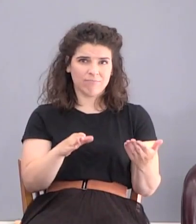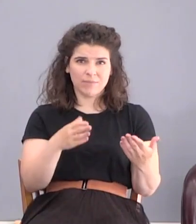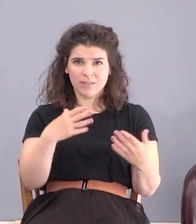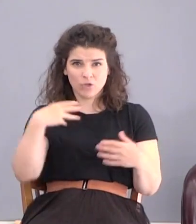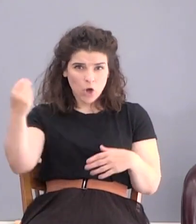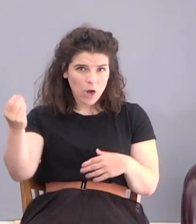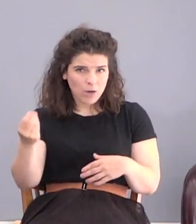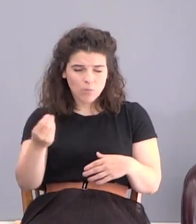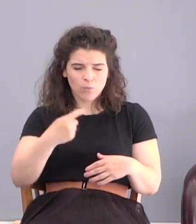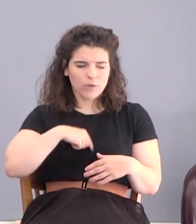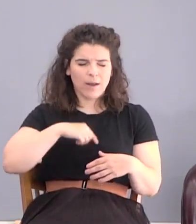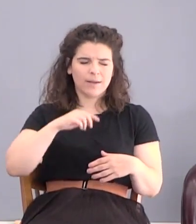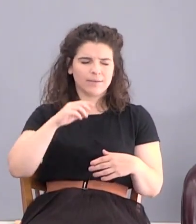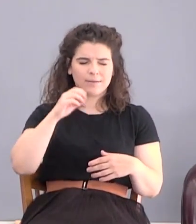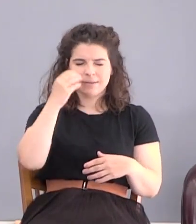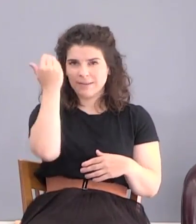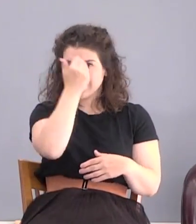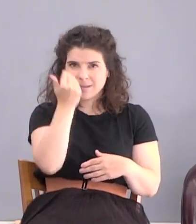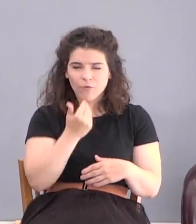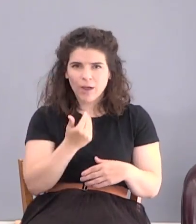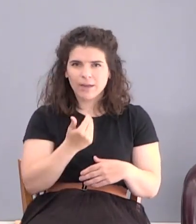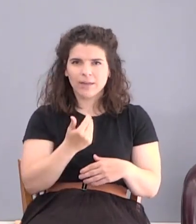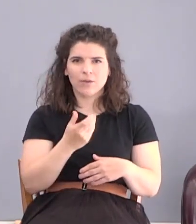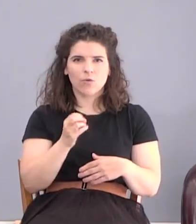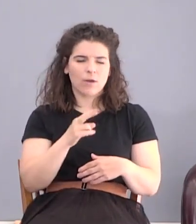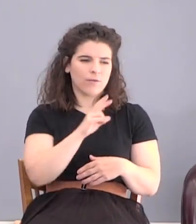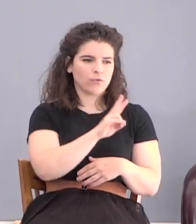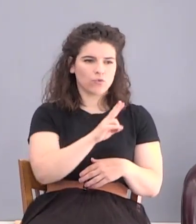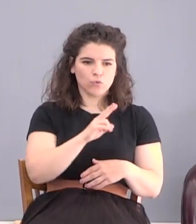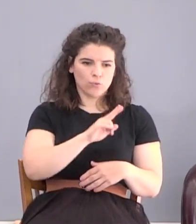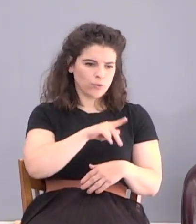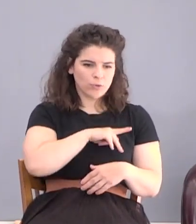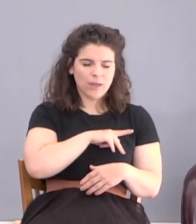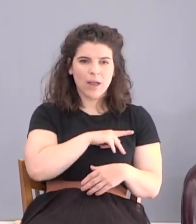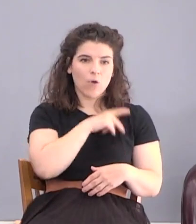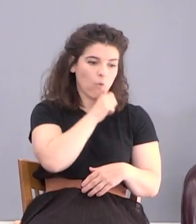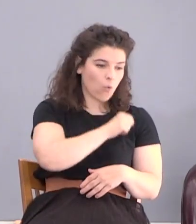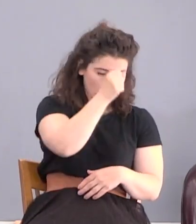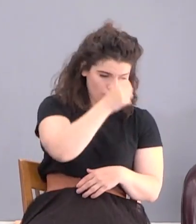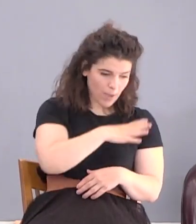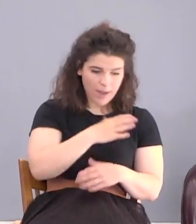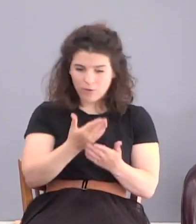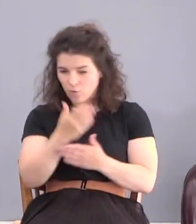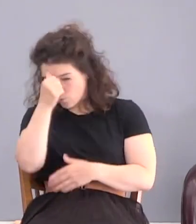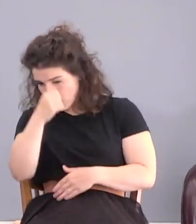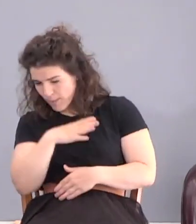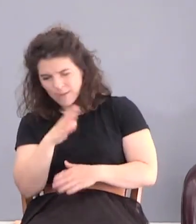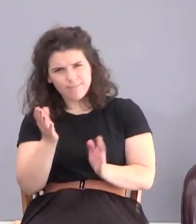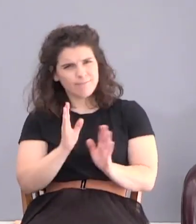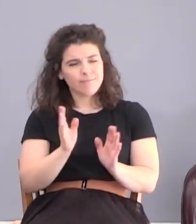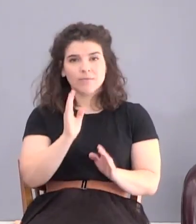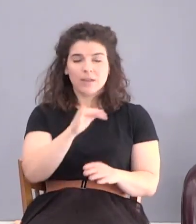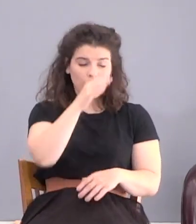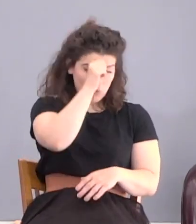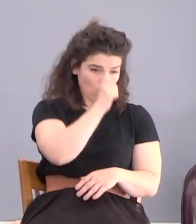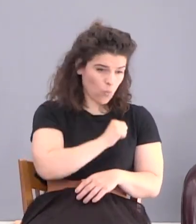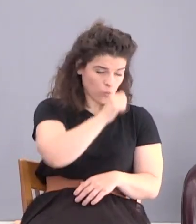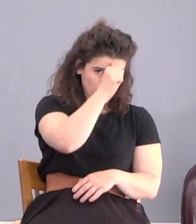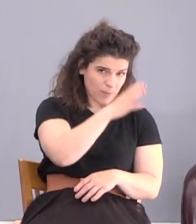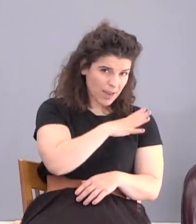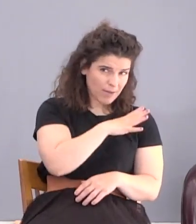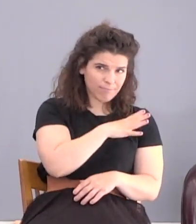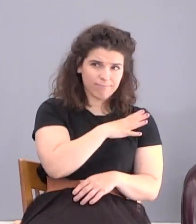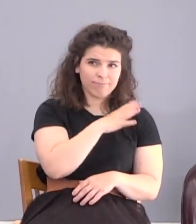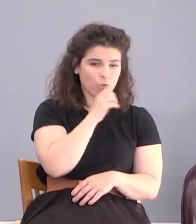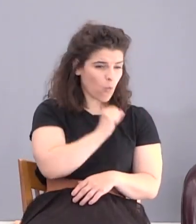have two personalities. We don't sometimes put the old man on and sometimes put the new man on. That old man is dead. Now, do